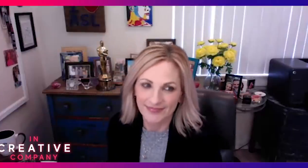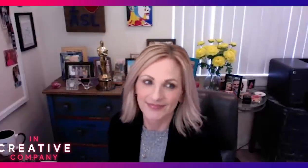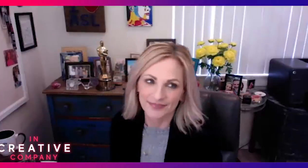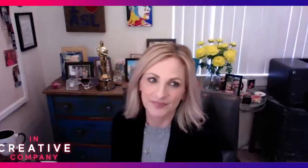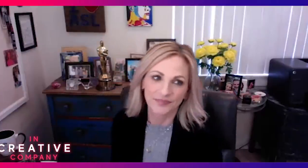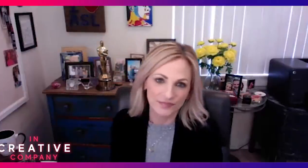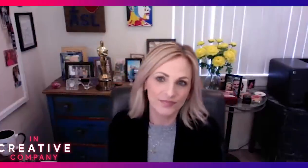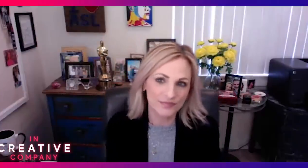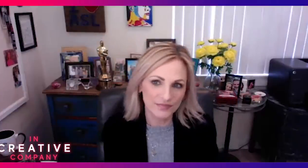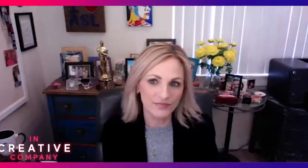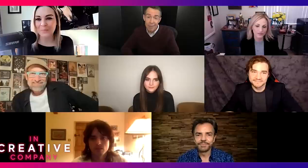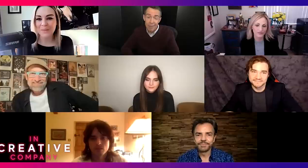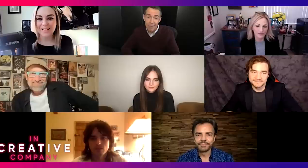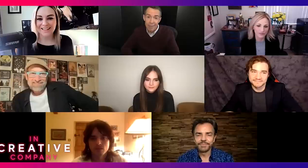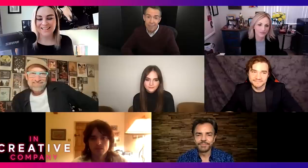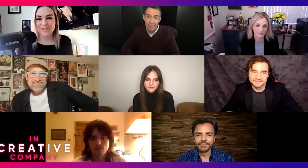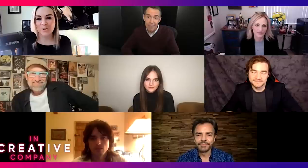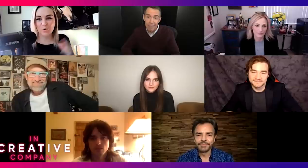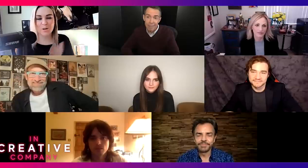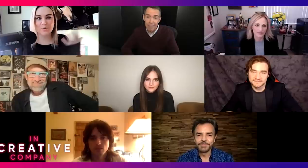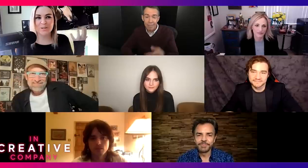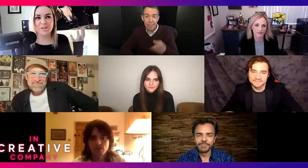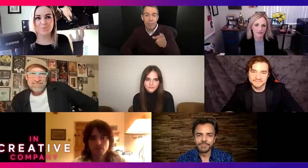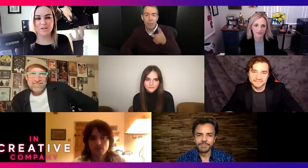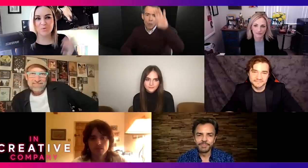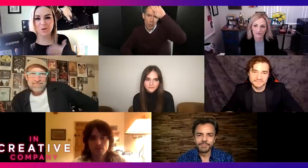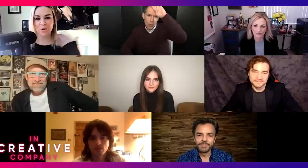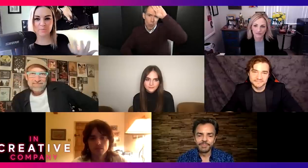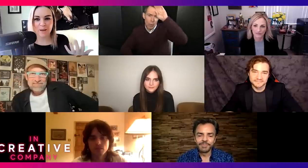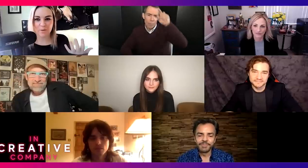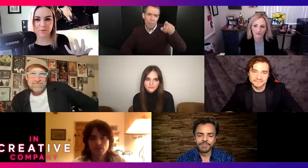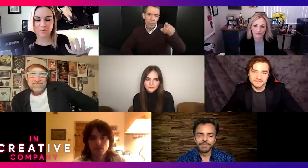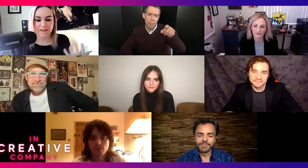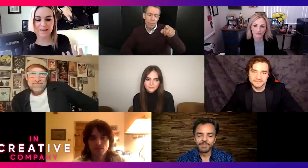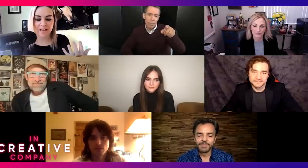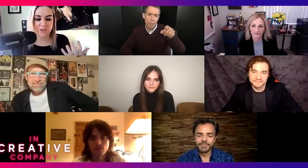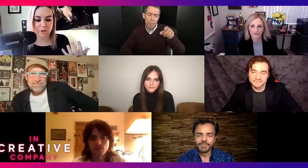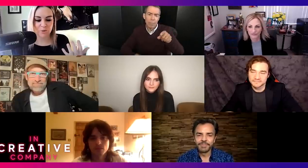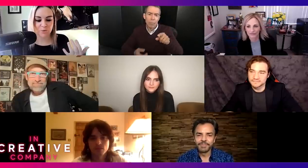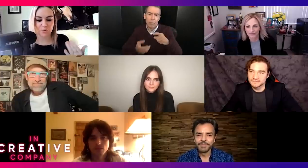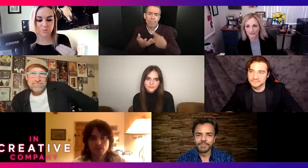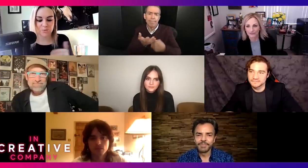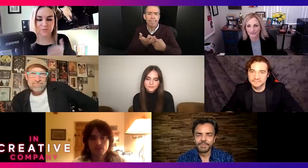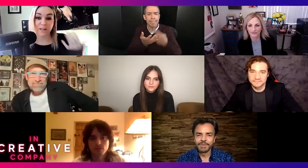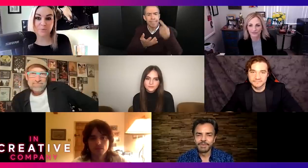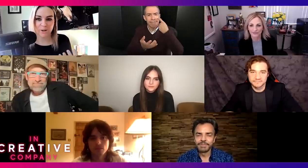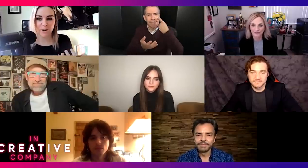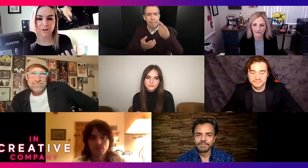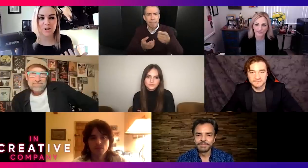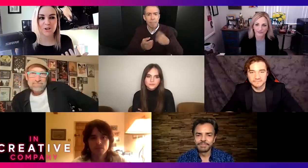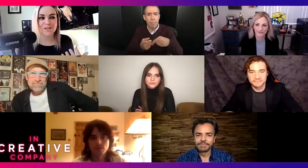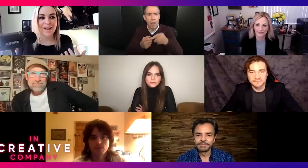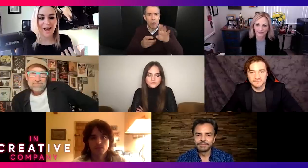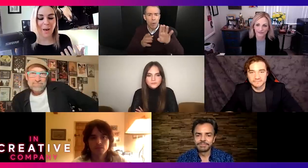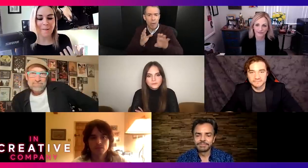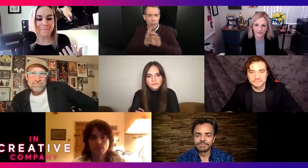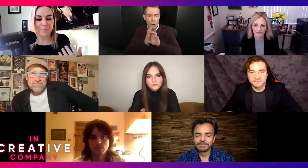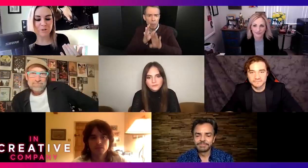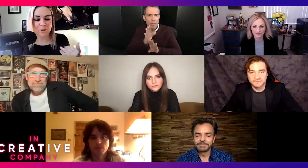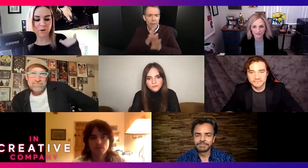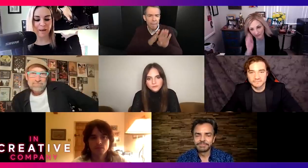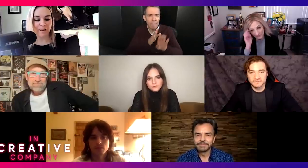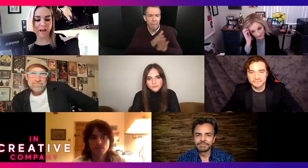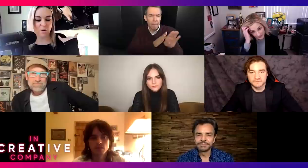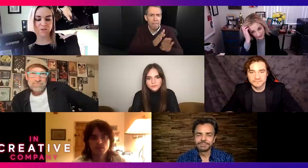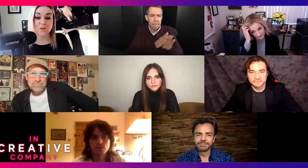tough day to do that scene. And Troy, when you talk about the way that you develop your characters,